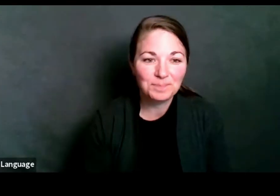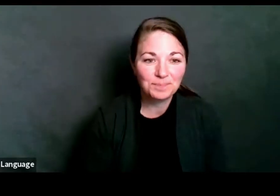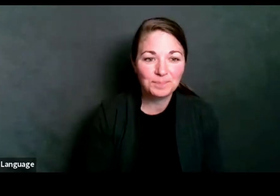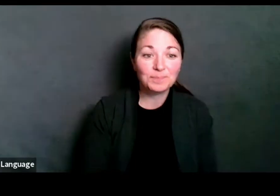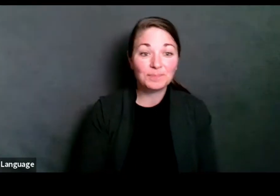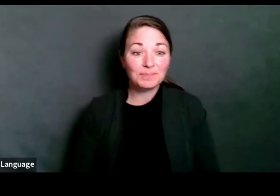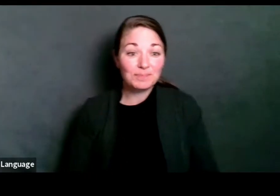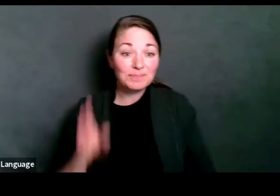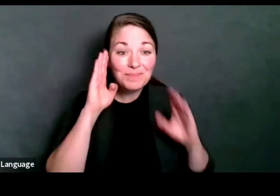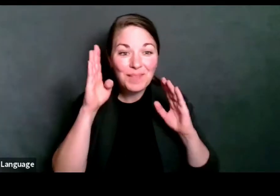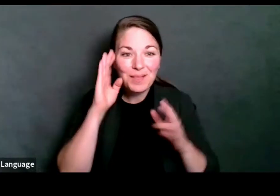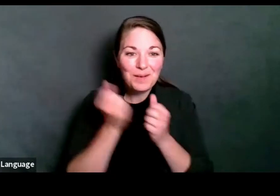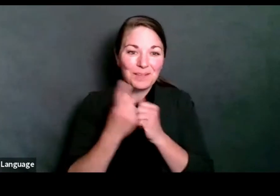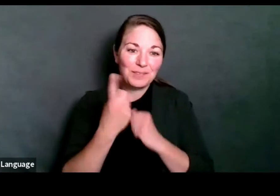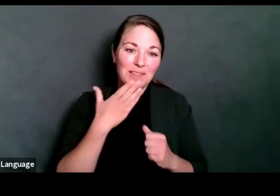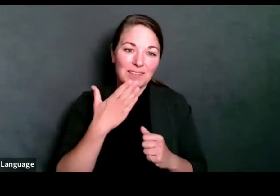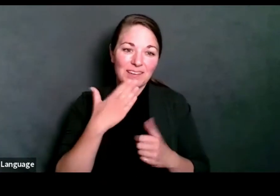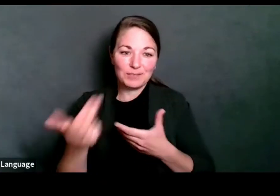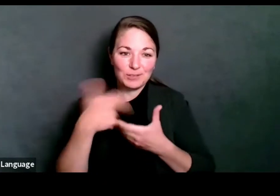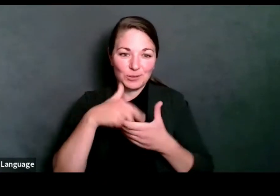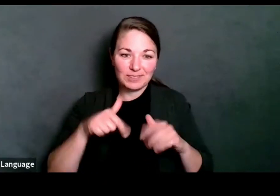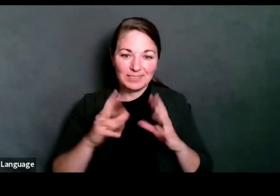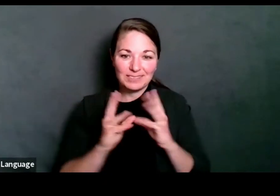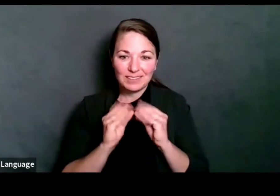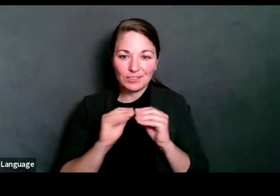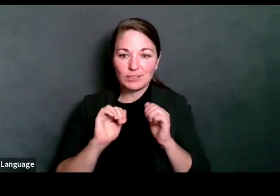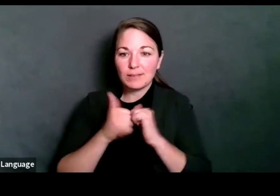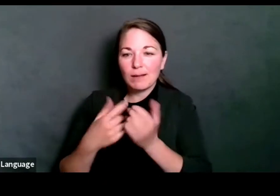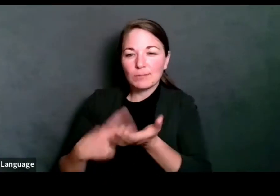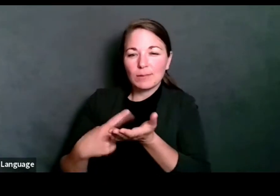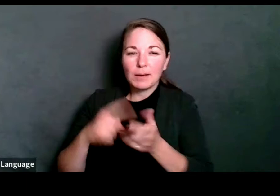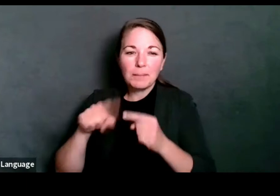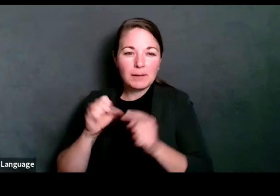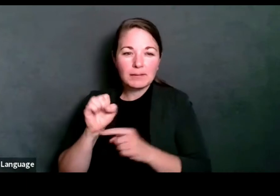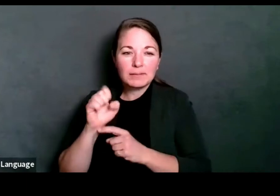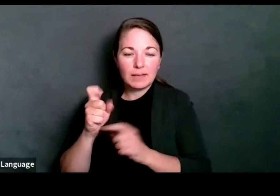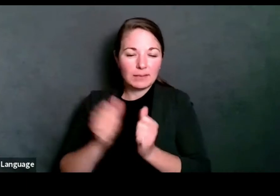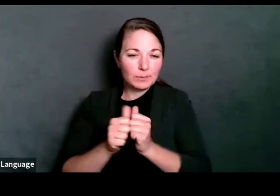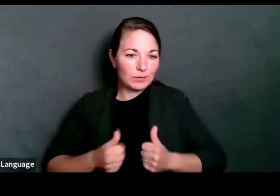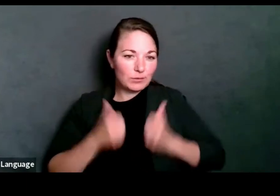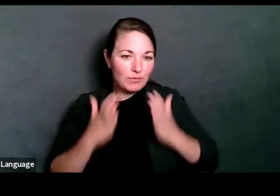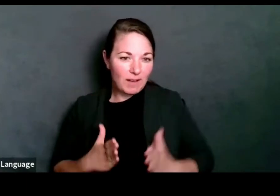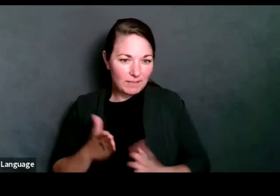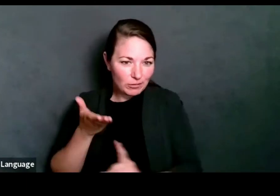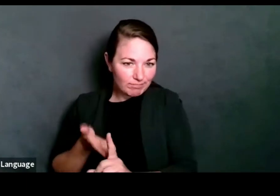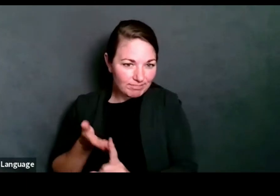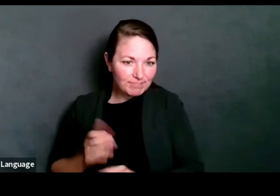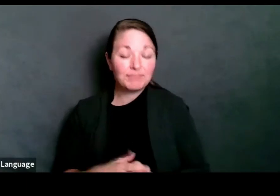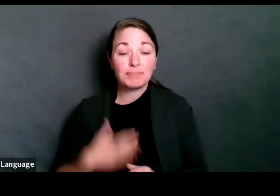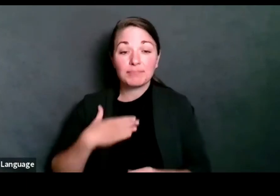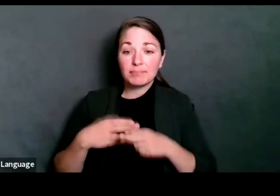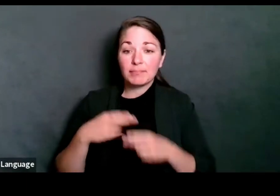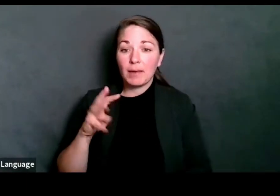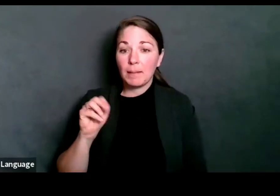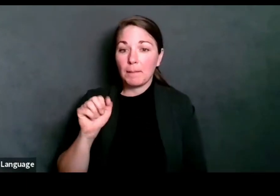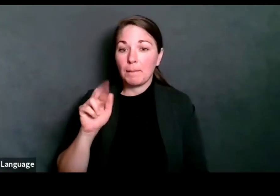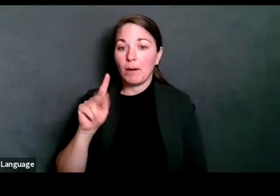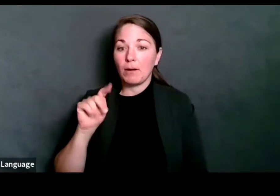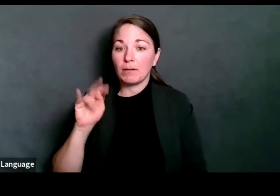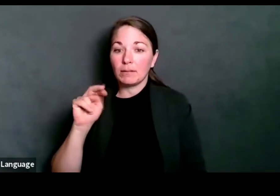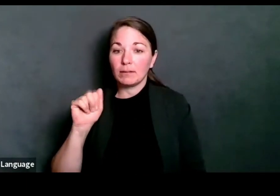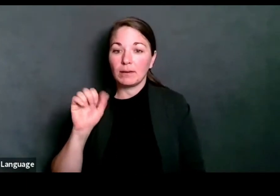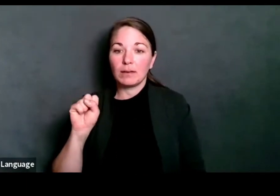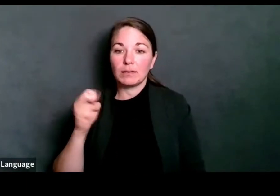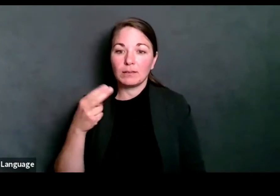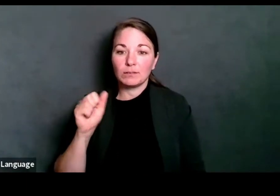All right. Hello, everyone. Thank you so much for joining this session, How to Talk About Sex with Survivors. My name is Martina Shabram, and